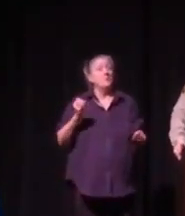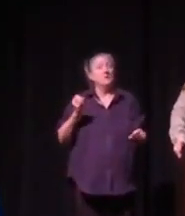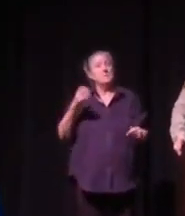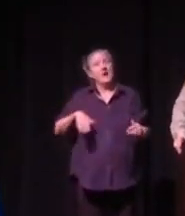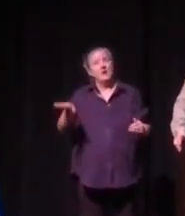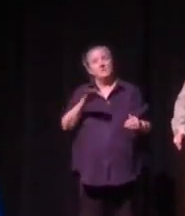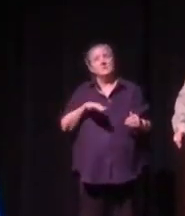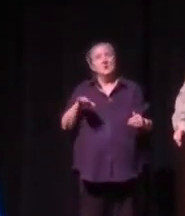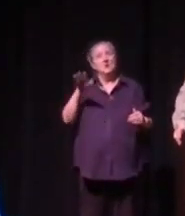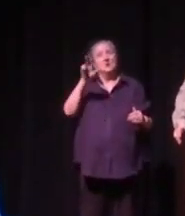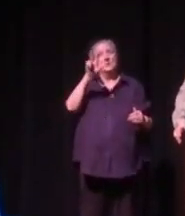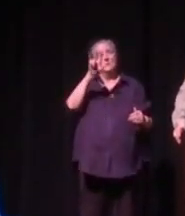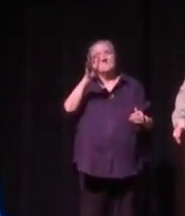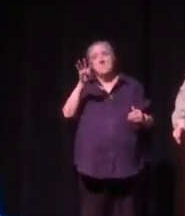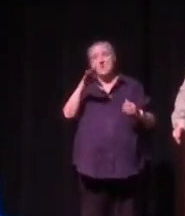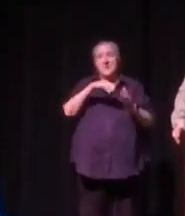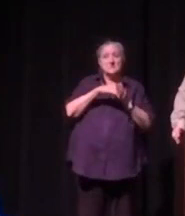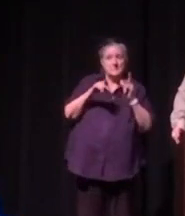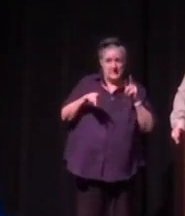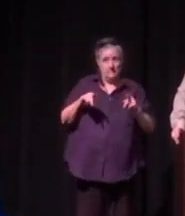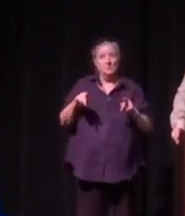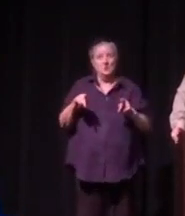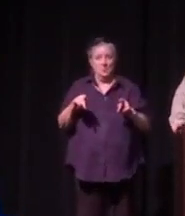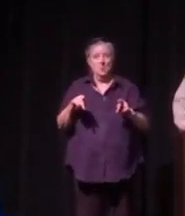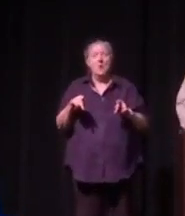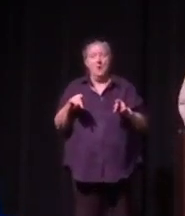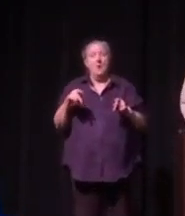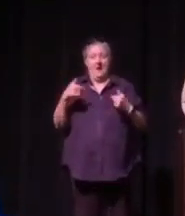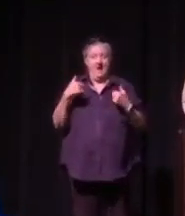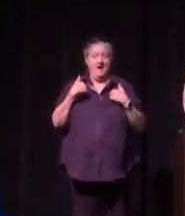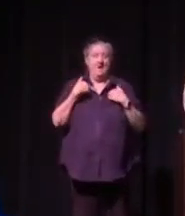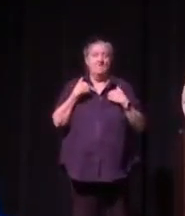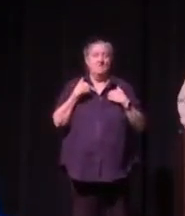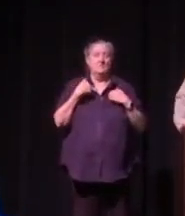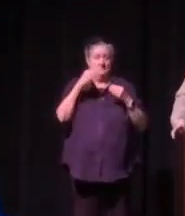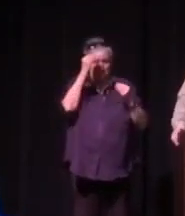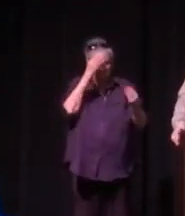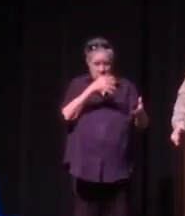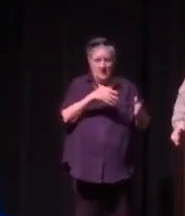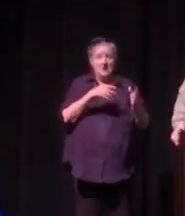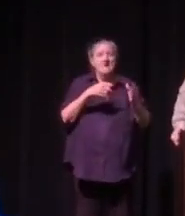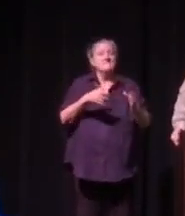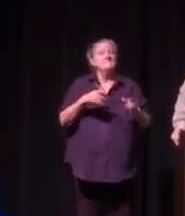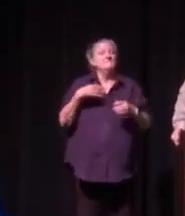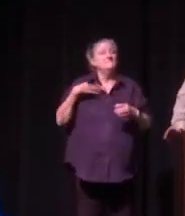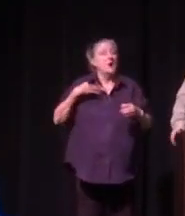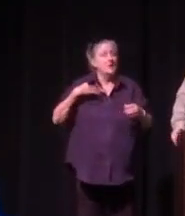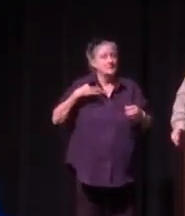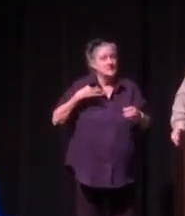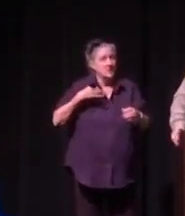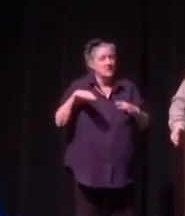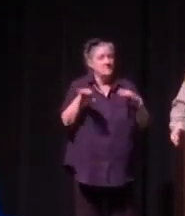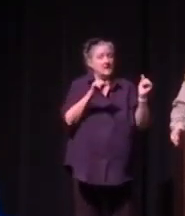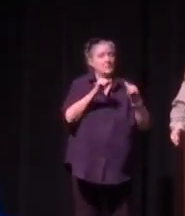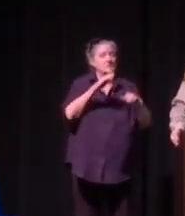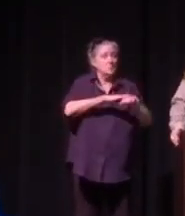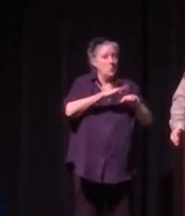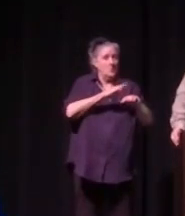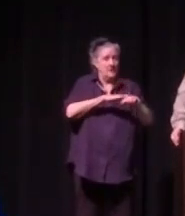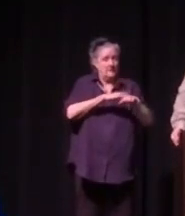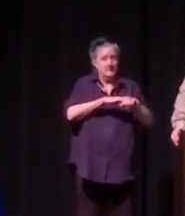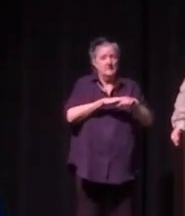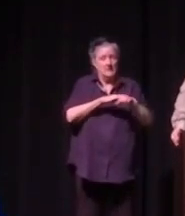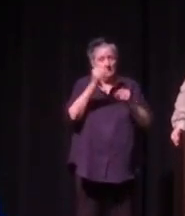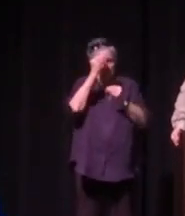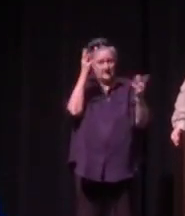about 34,000 people who are under voluntary evacuation warnings, are in areas that we've issued a